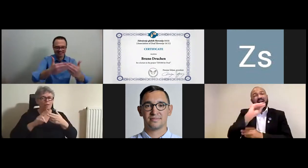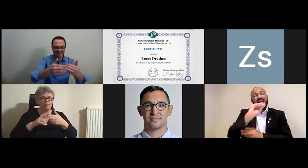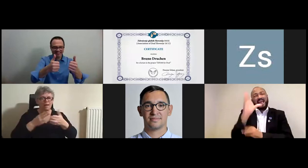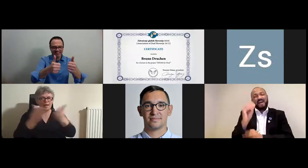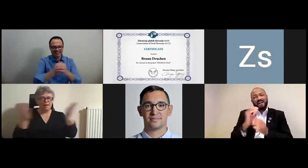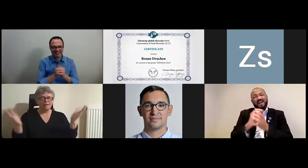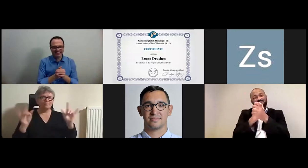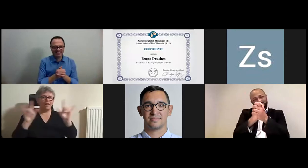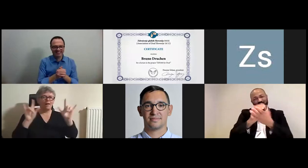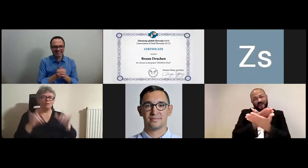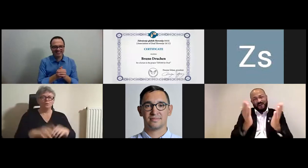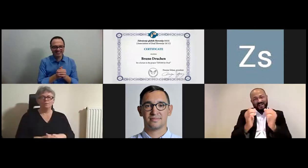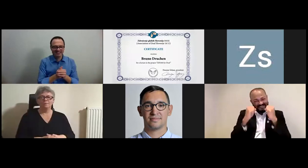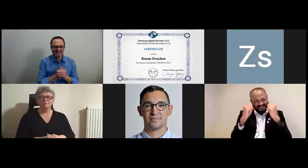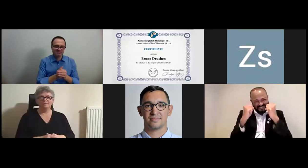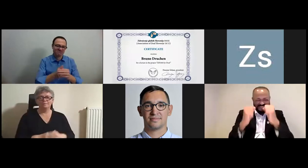from South Africa.